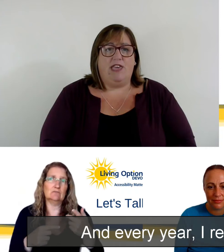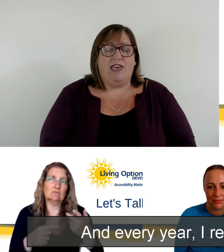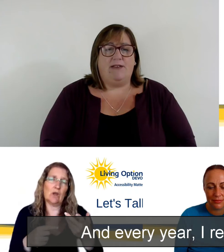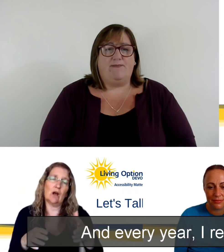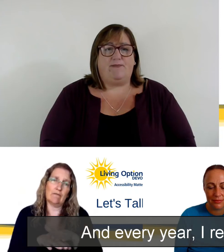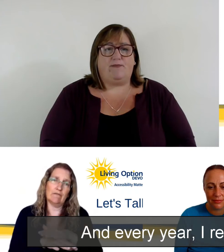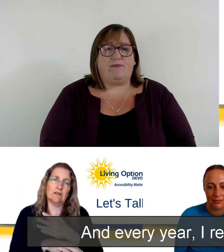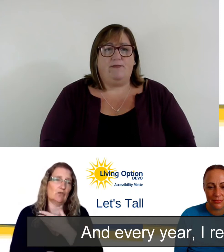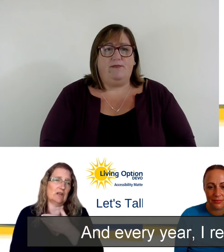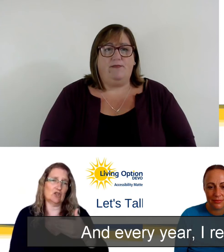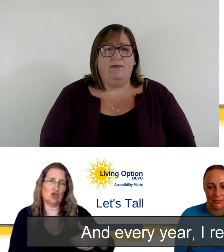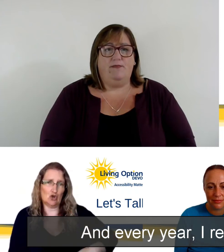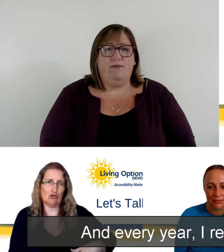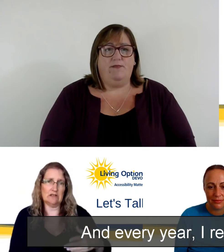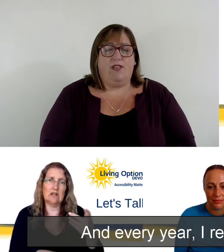And every year